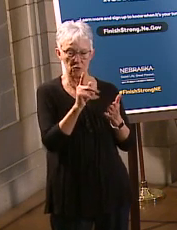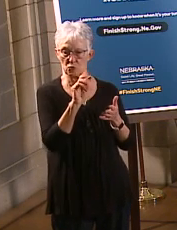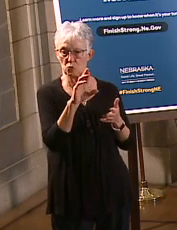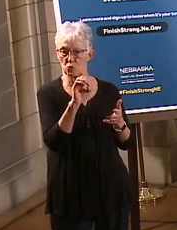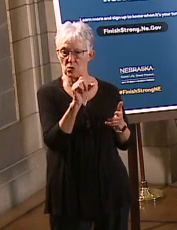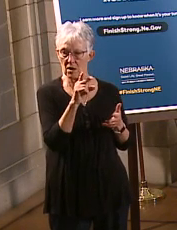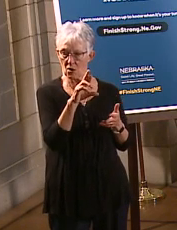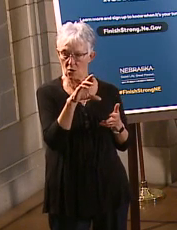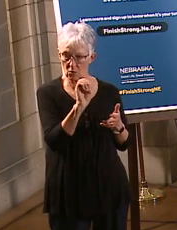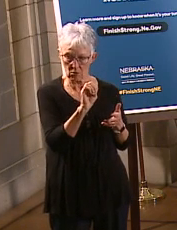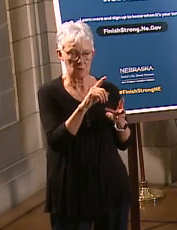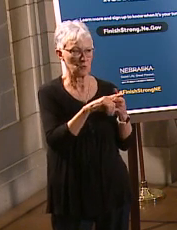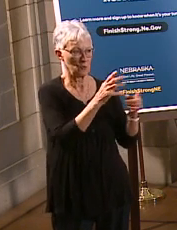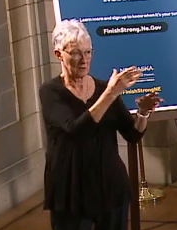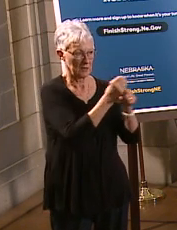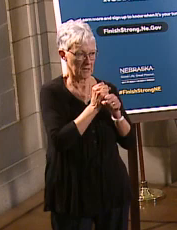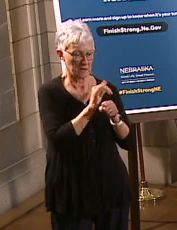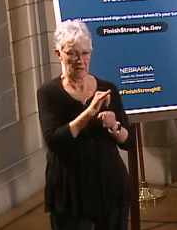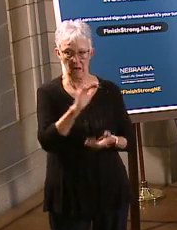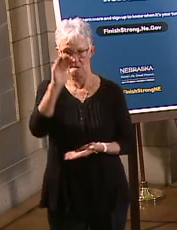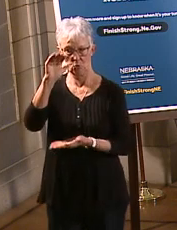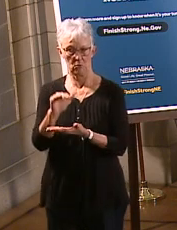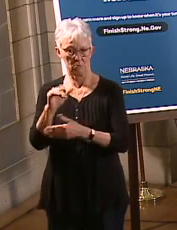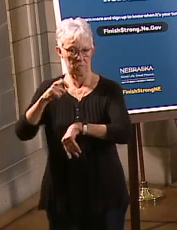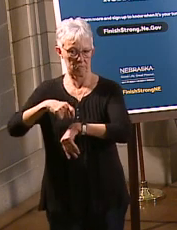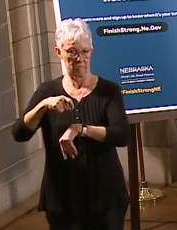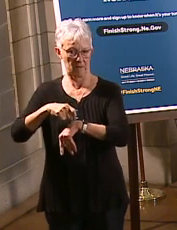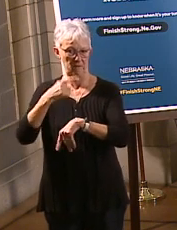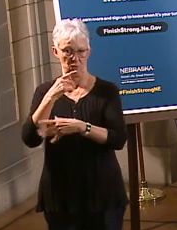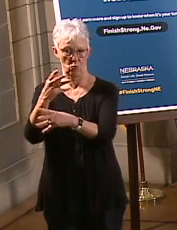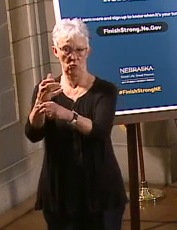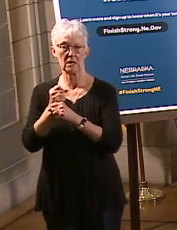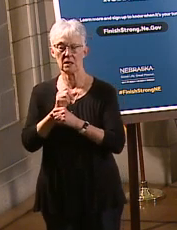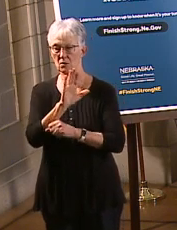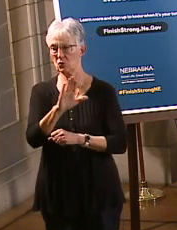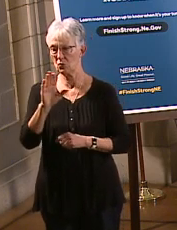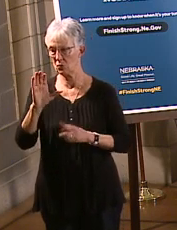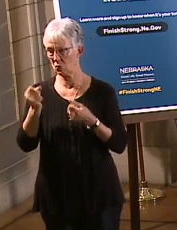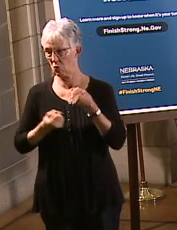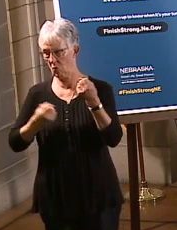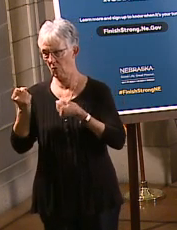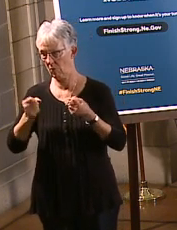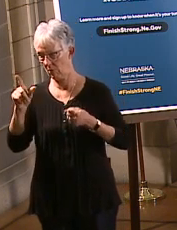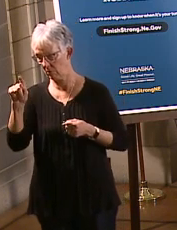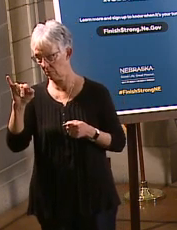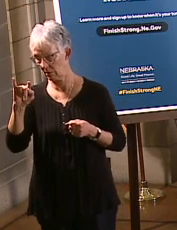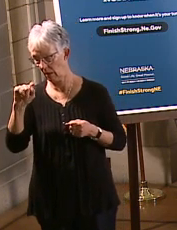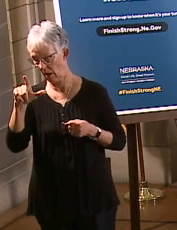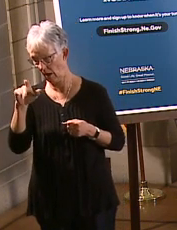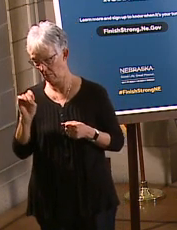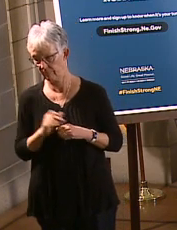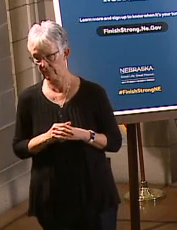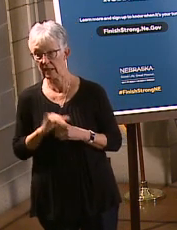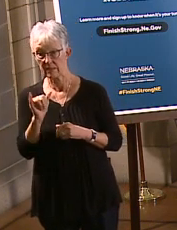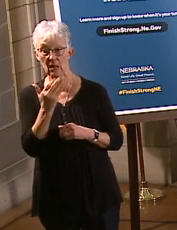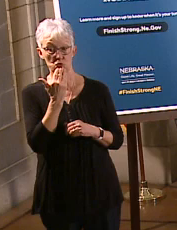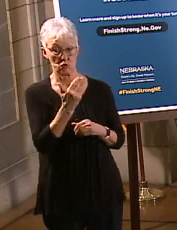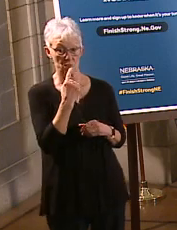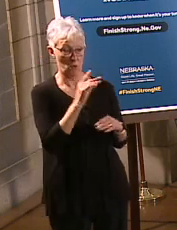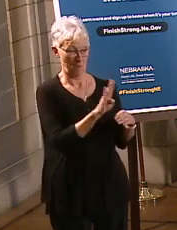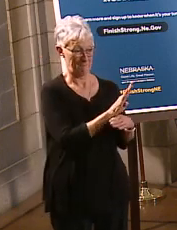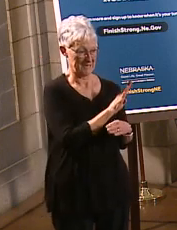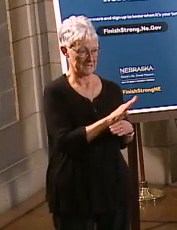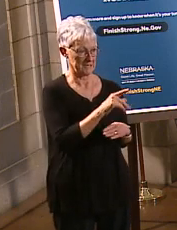significantly reduces the time it takes to get a title issued, and is a more efficient process for businesses who want to quickly sell a vehicle. To